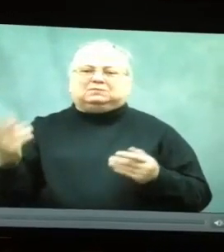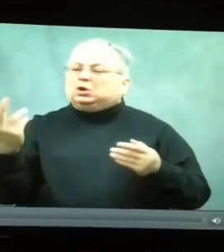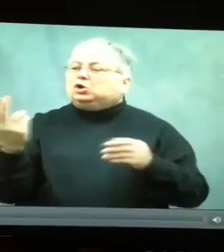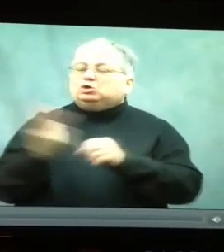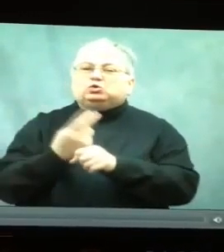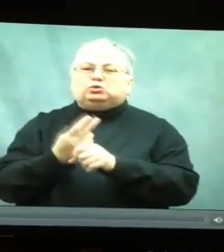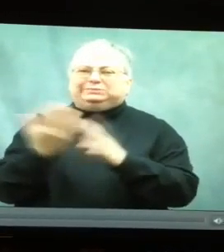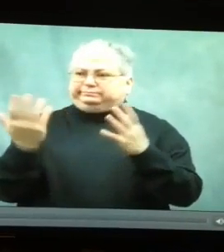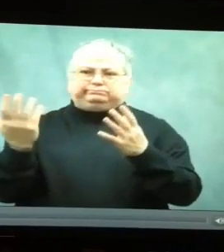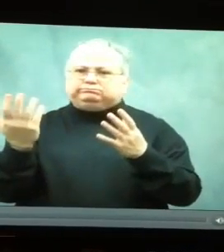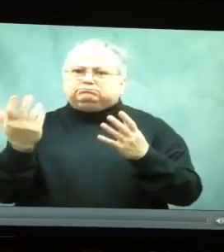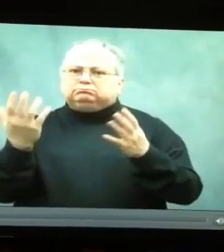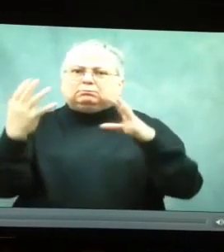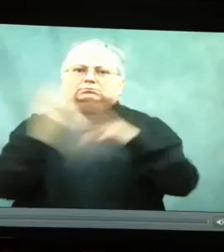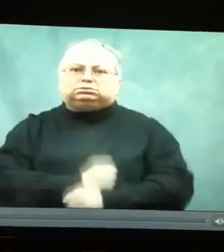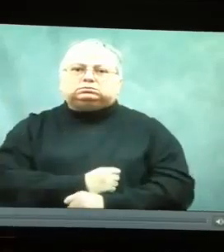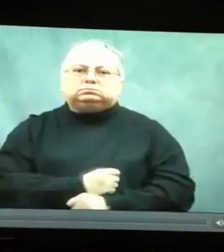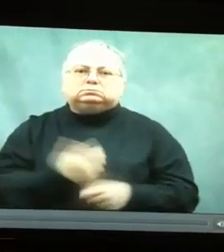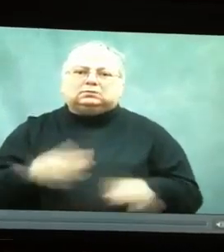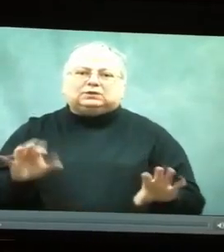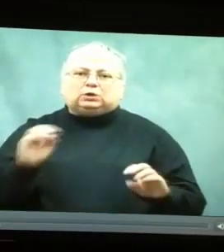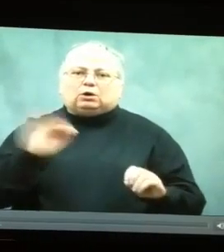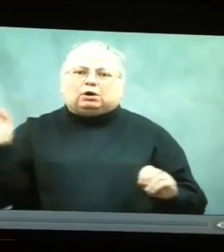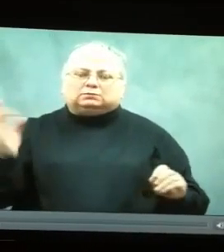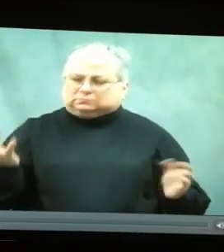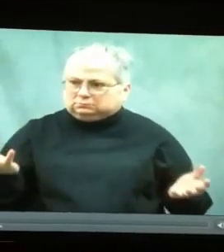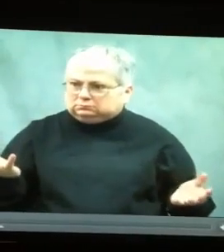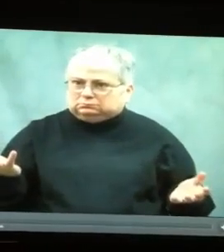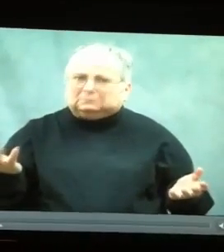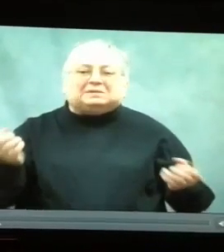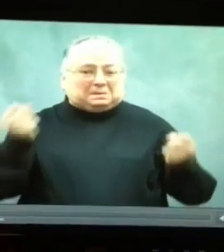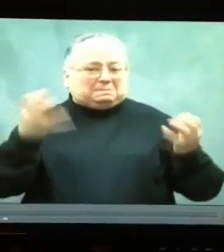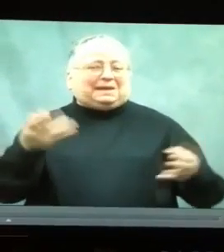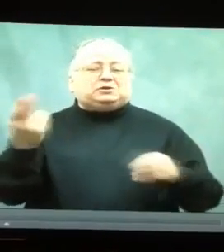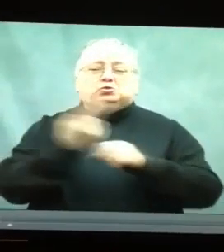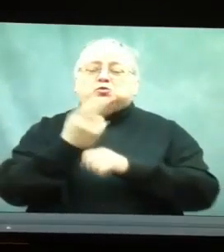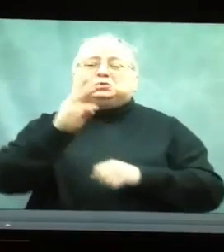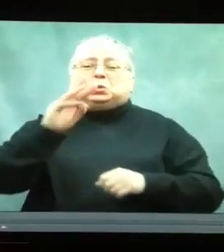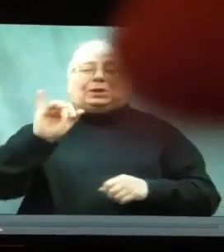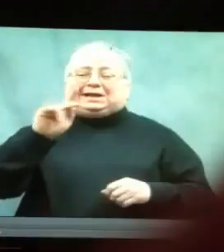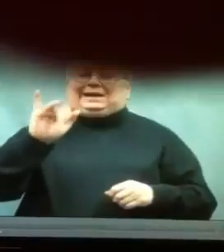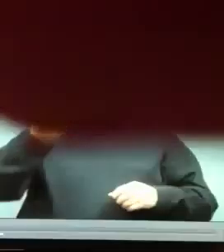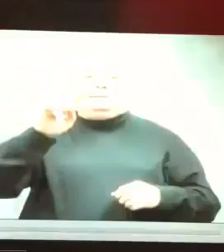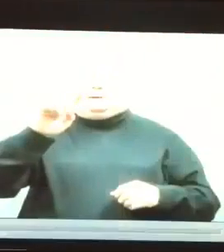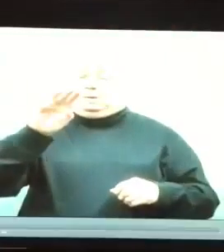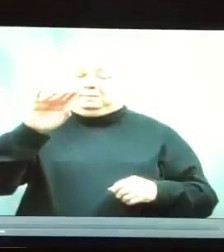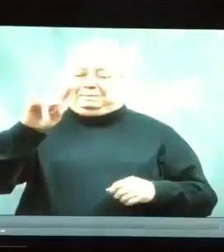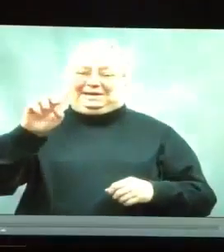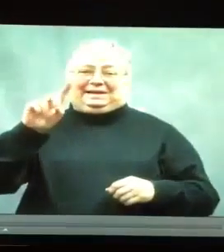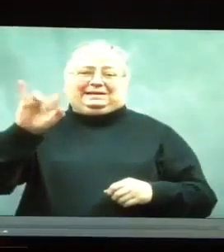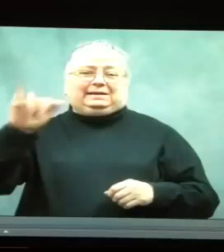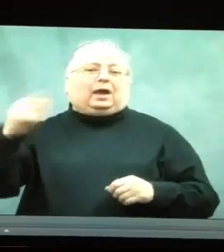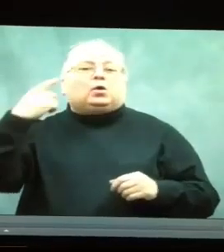different websites, specifically Wikipedia and Google, and on January 8th they were shut